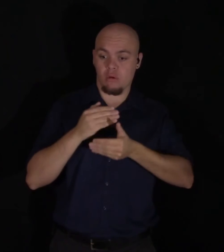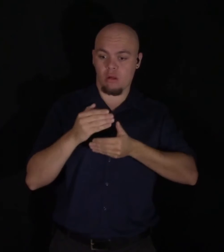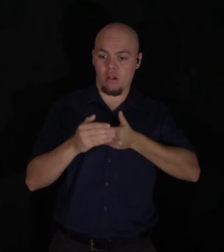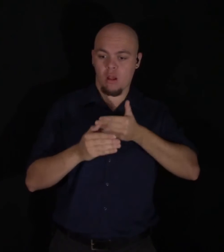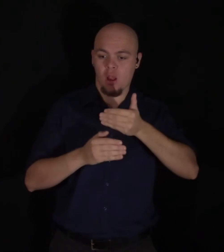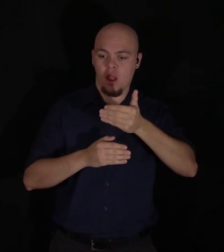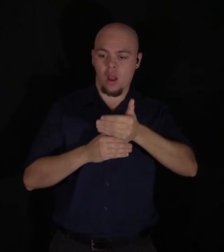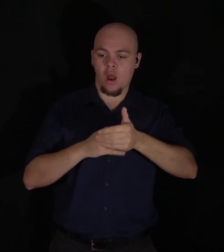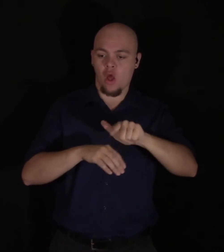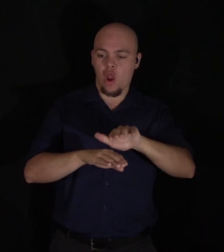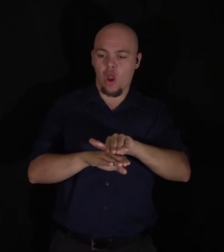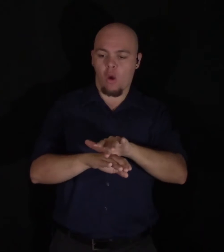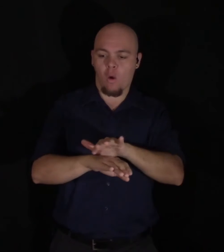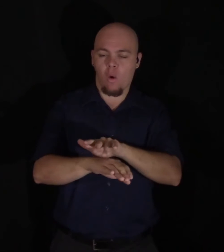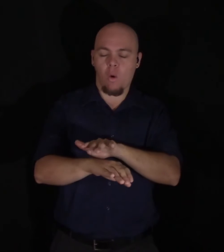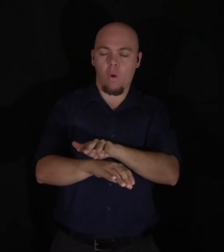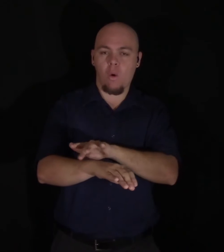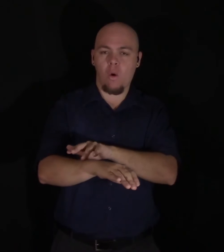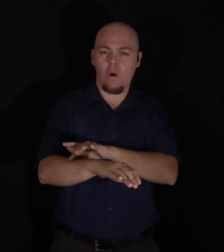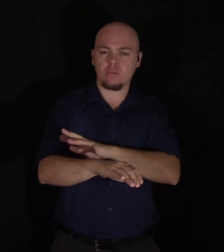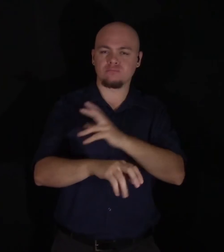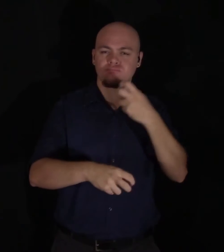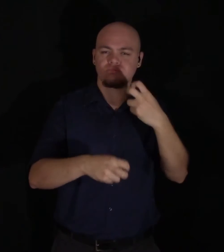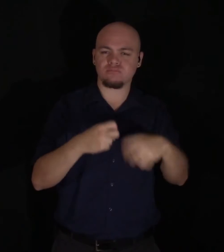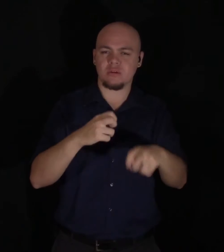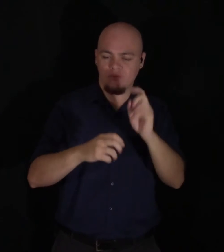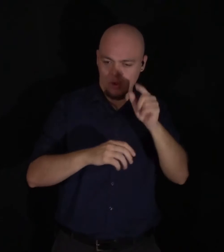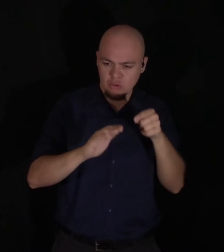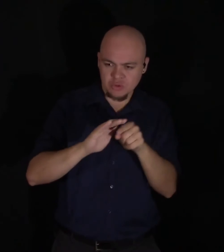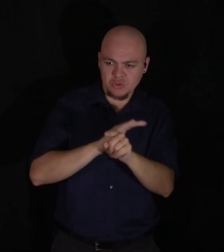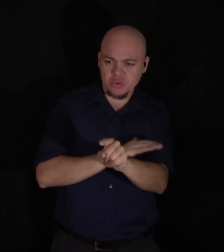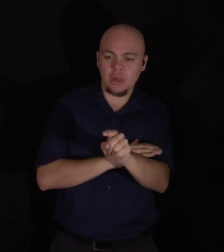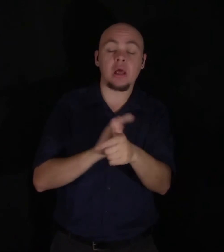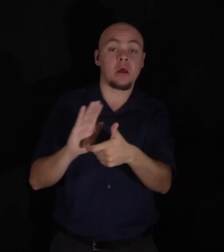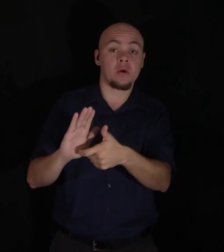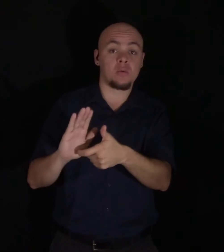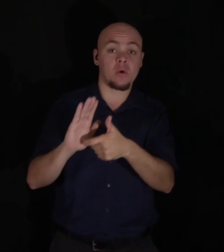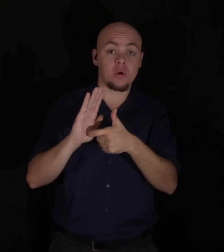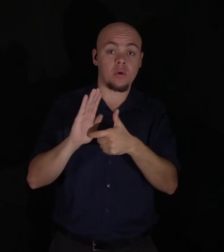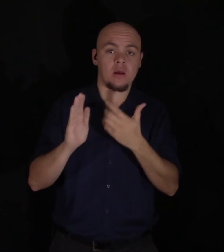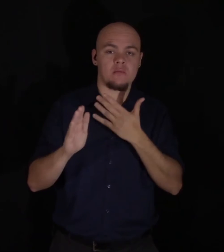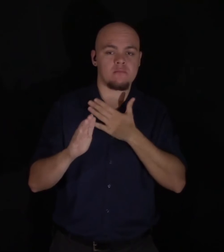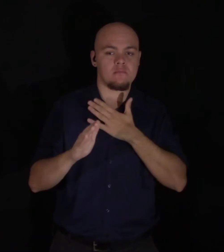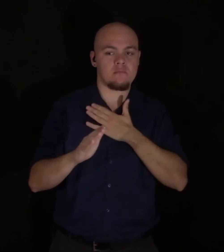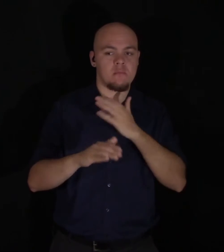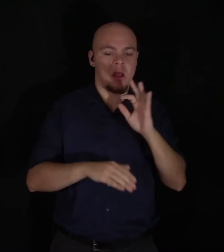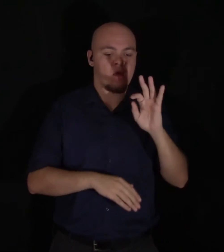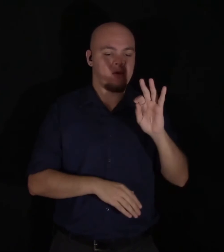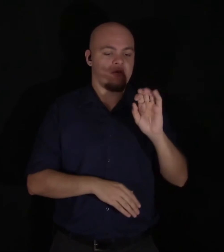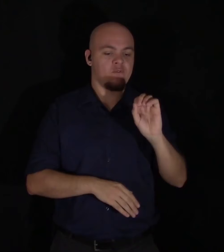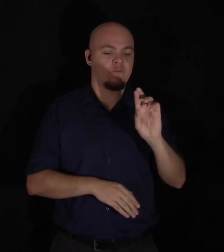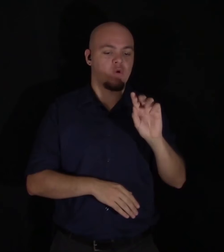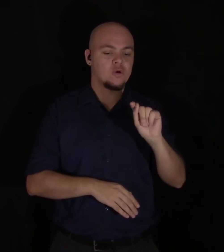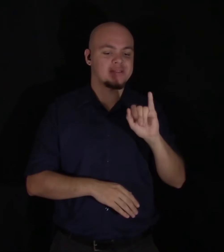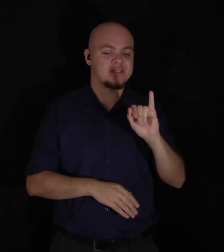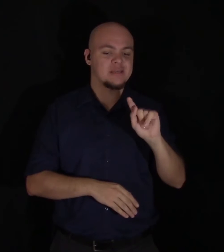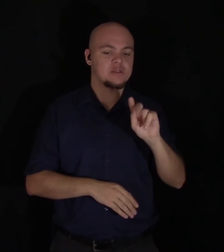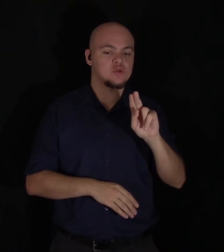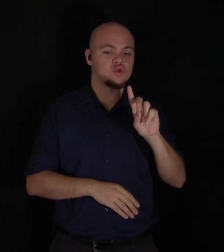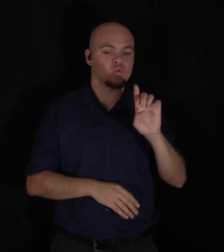difficult voyage, the emergencies of which will demand all my fortitude. I am required only